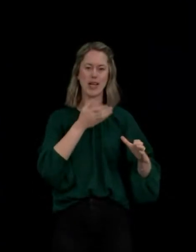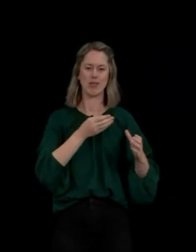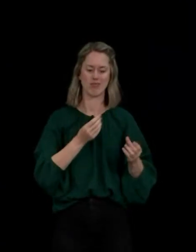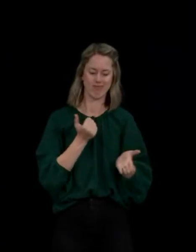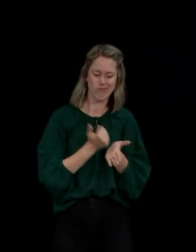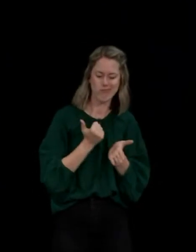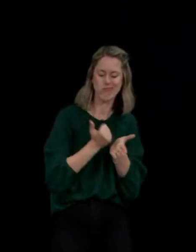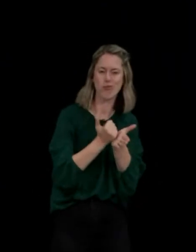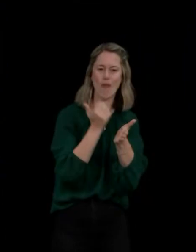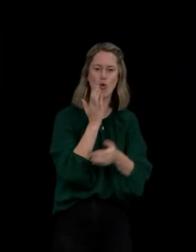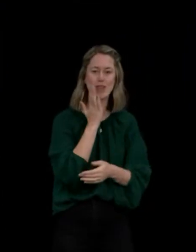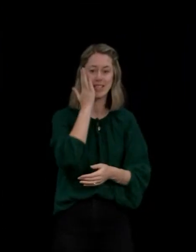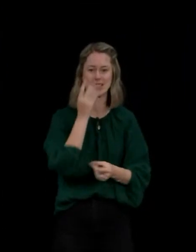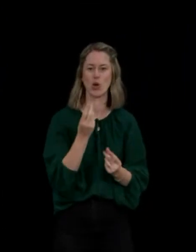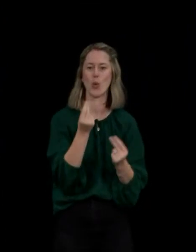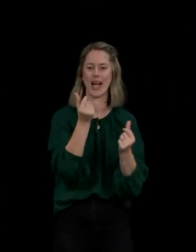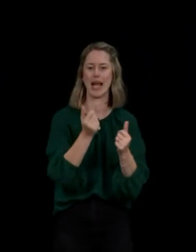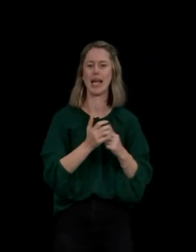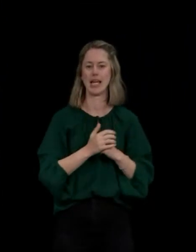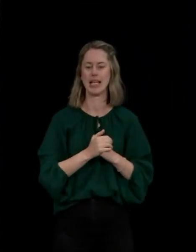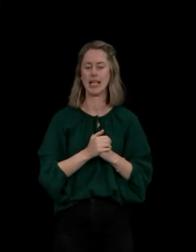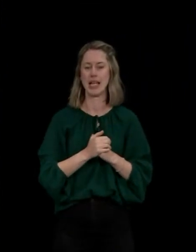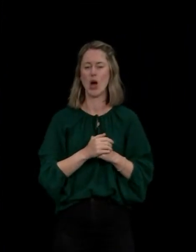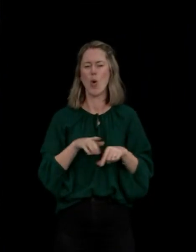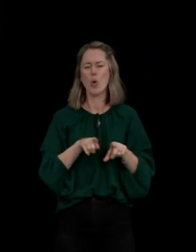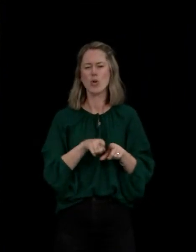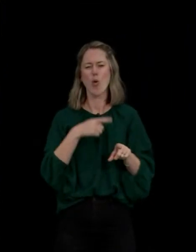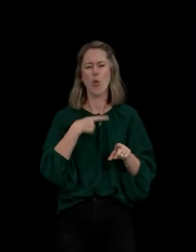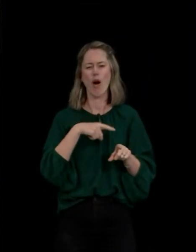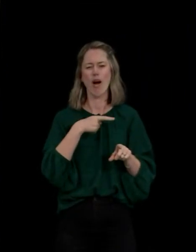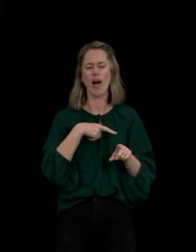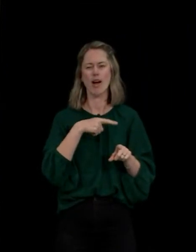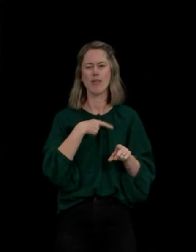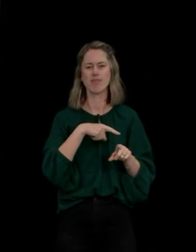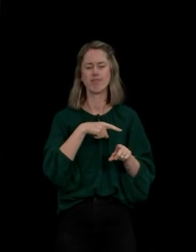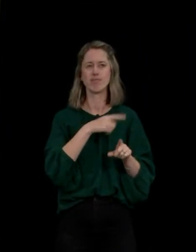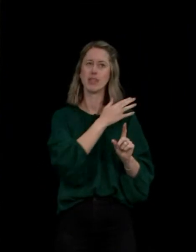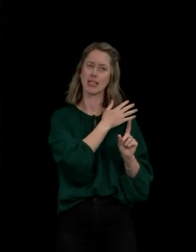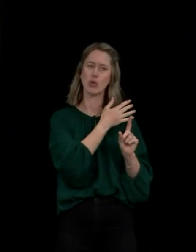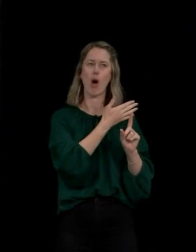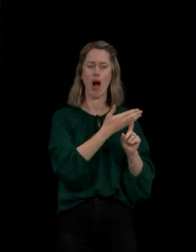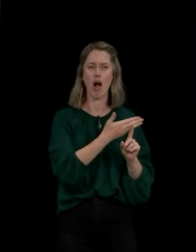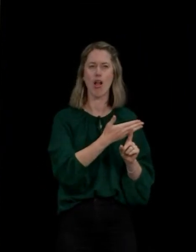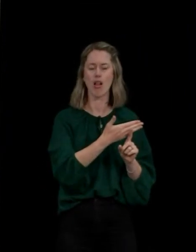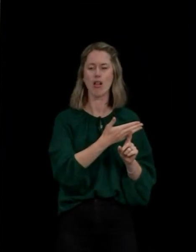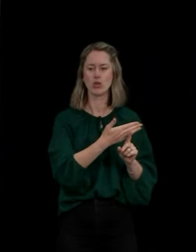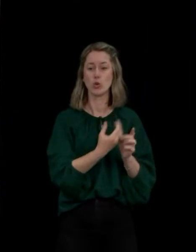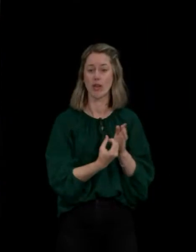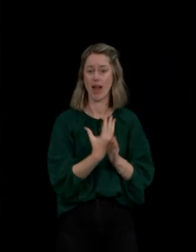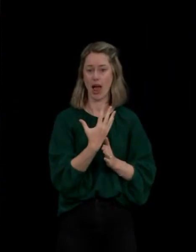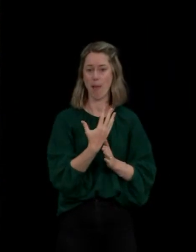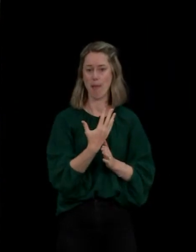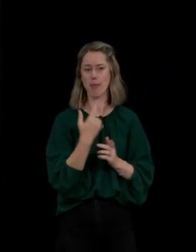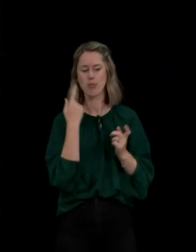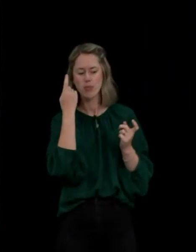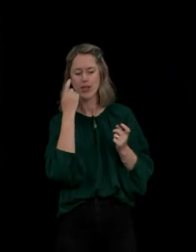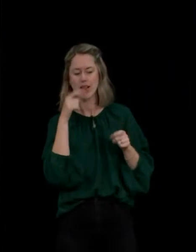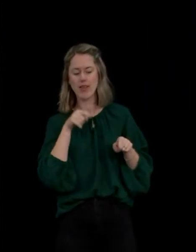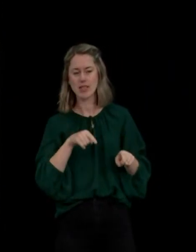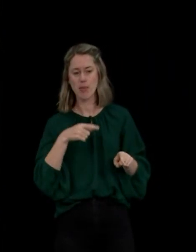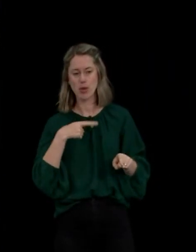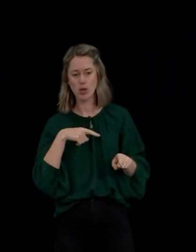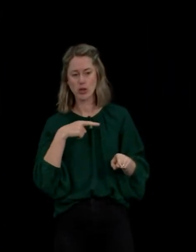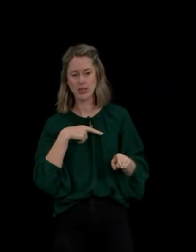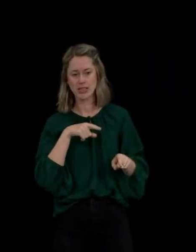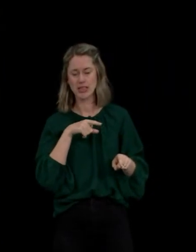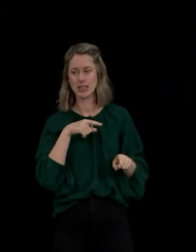quickly. And the other reason it has taken some time for us to develop and consider is because you'll